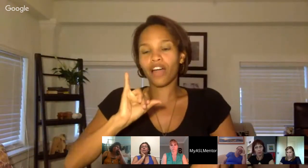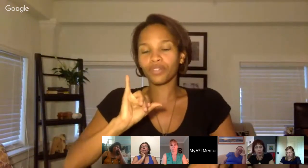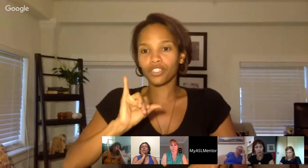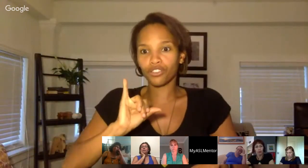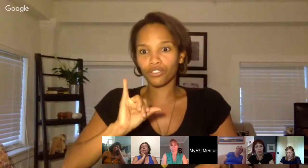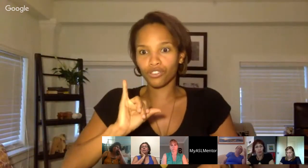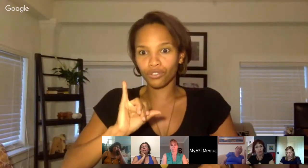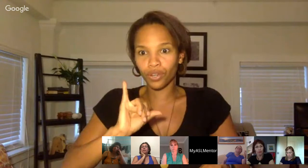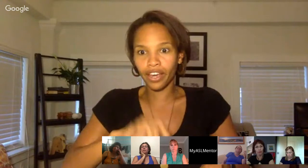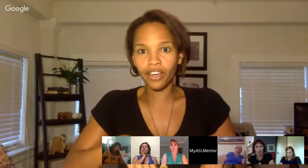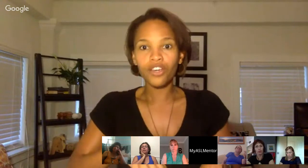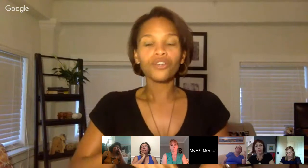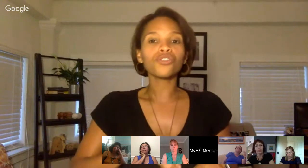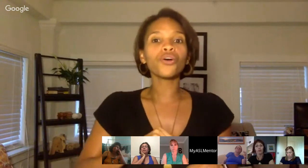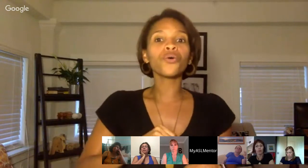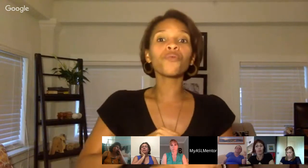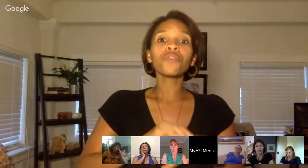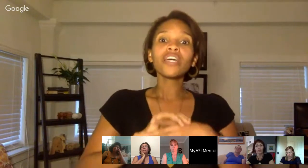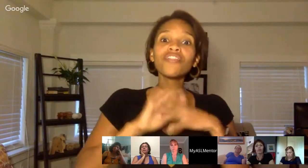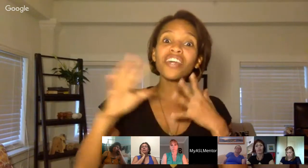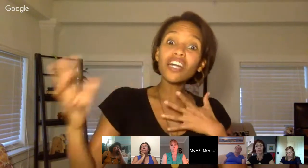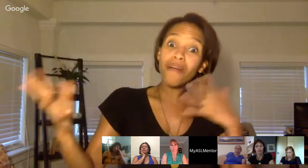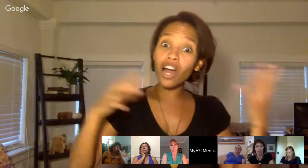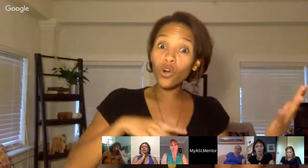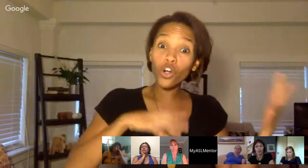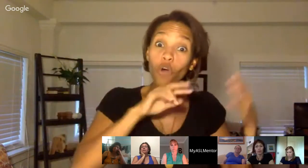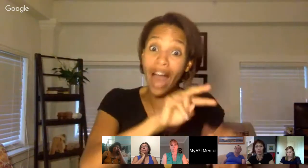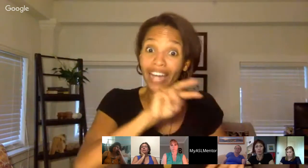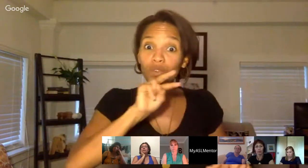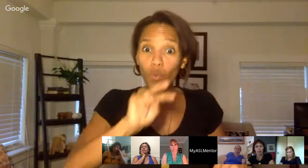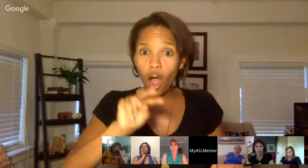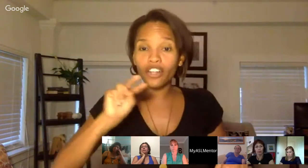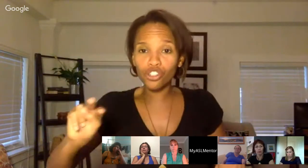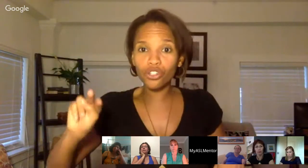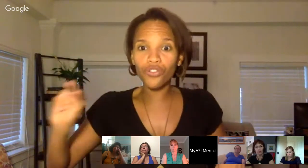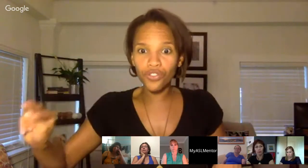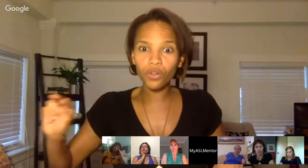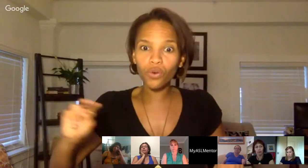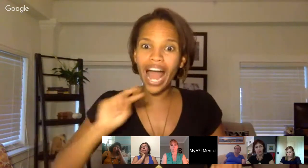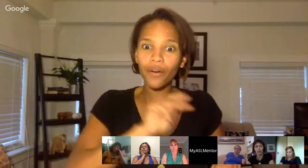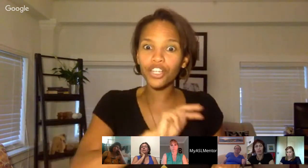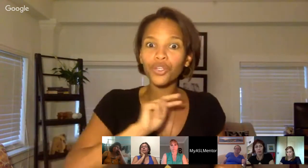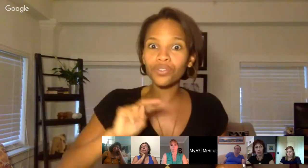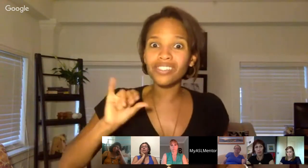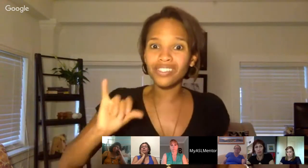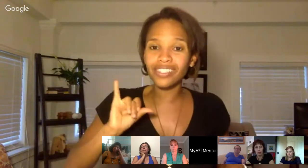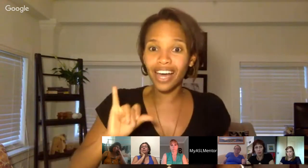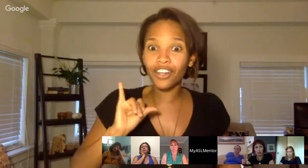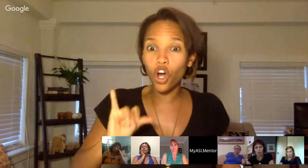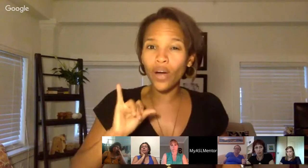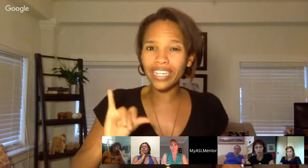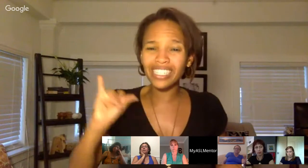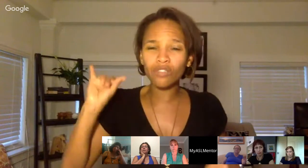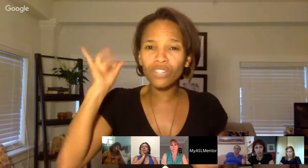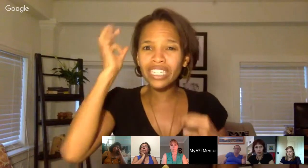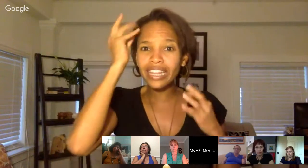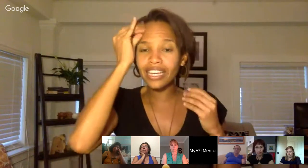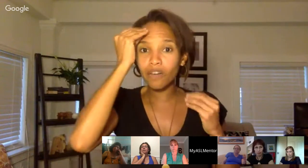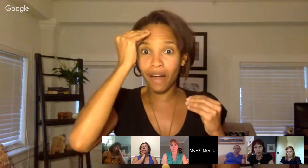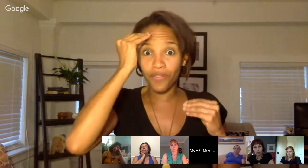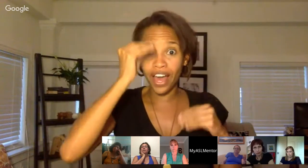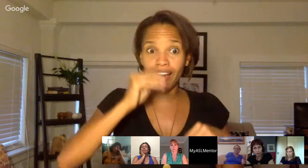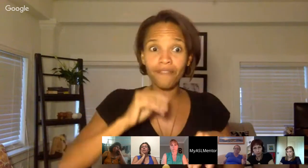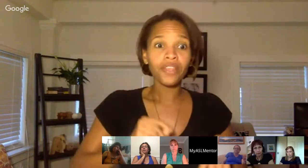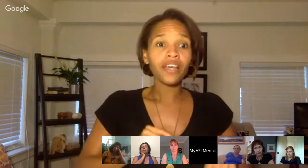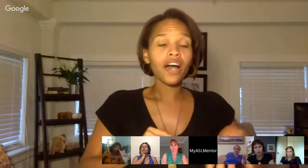gained from that research, okay? So think about, go back and watch how he uses the sign OIC.